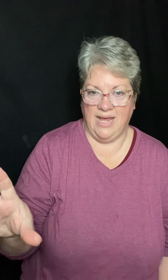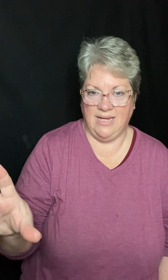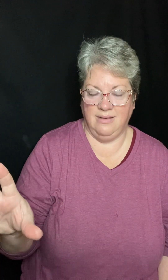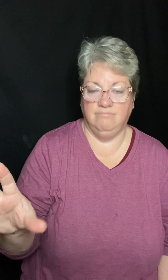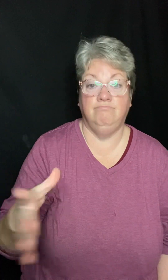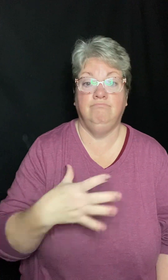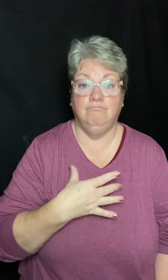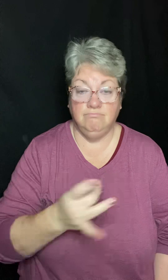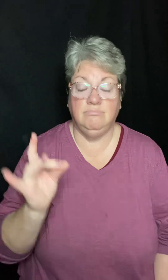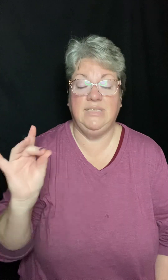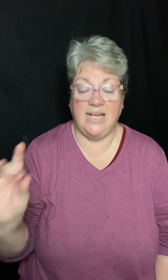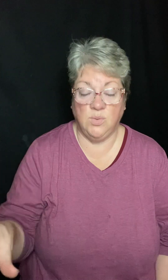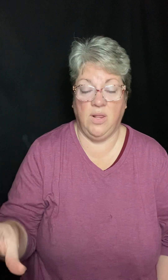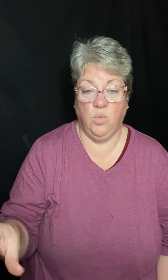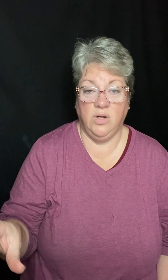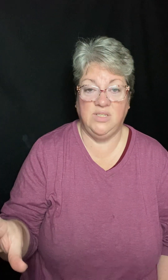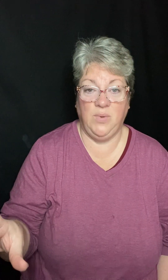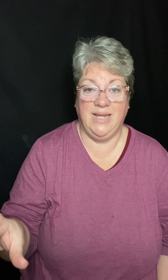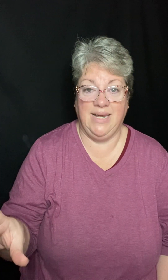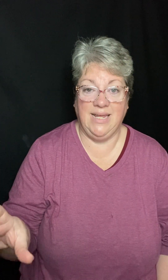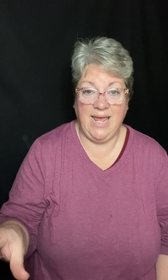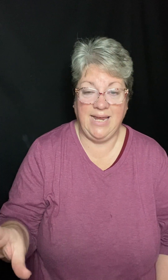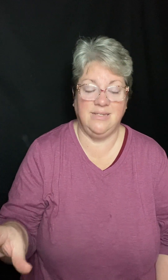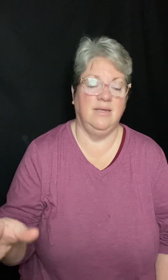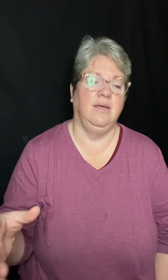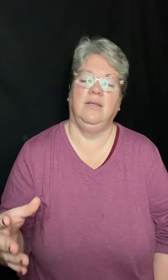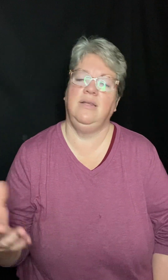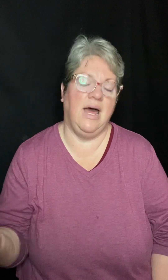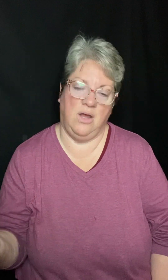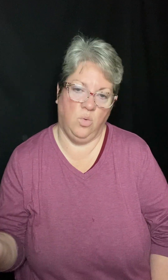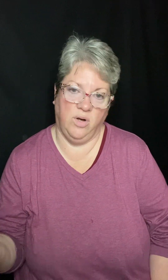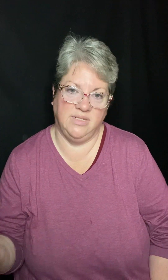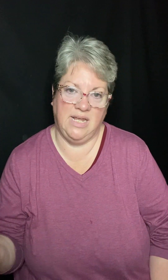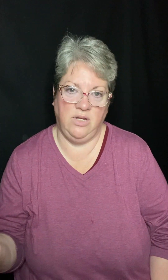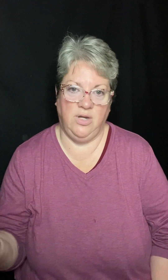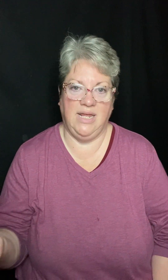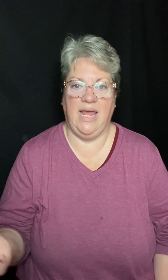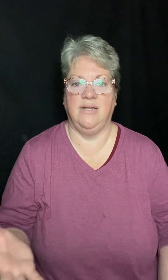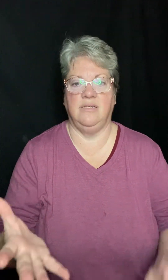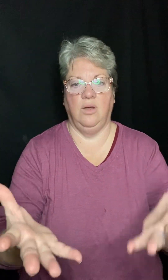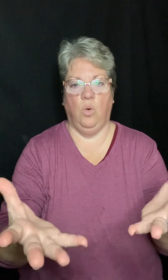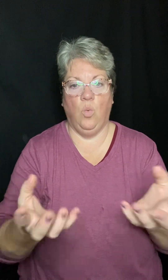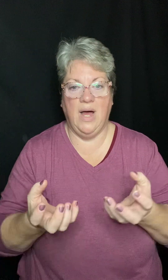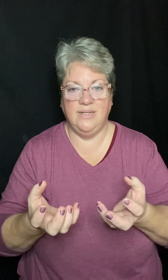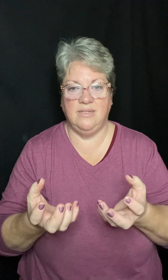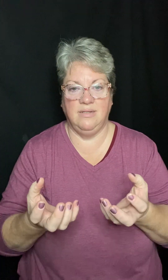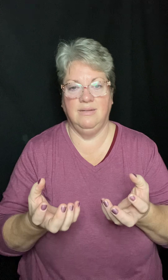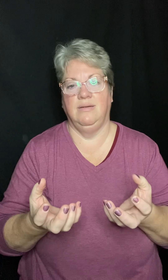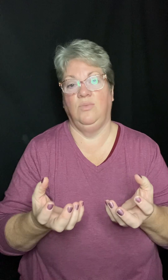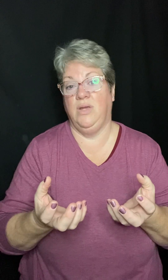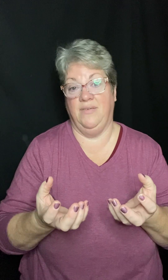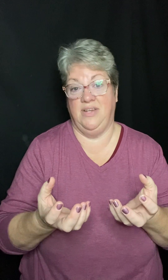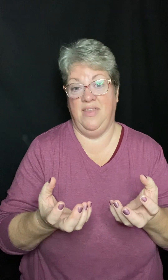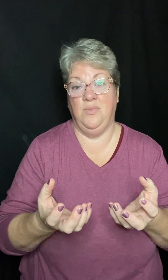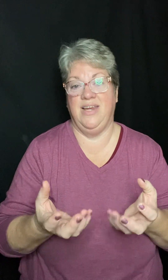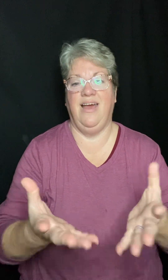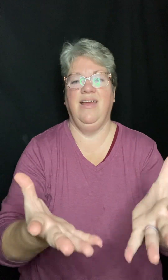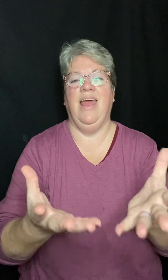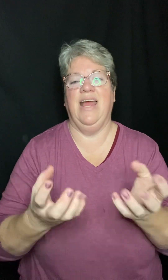like. That's one of the words that we can negate. Not all words can you negate. Want, we haven't done that one yet. And